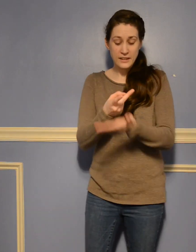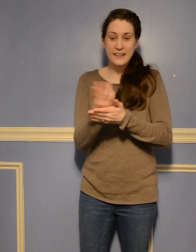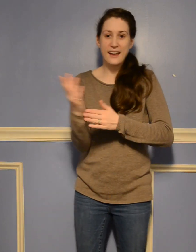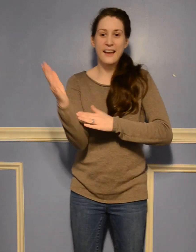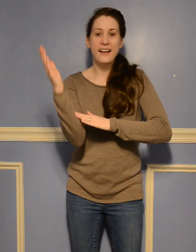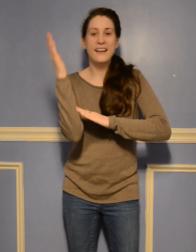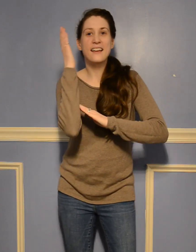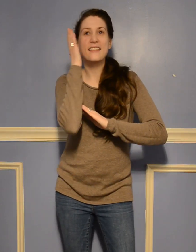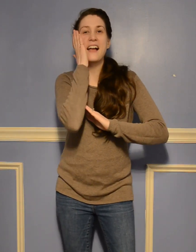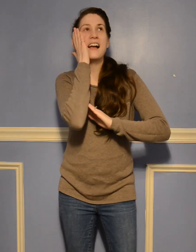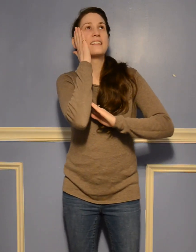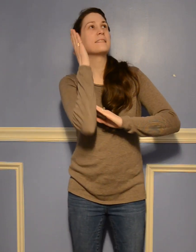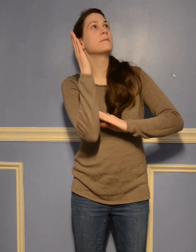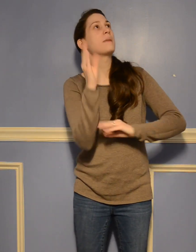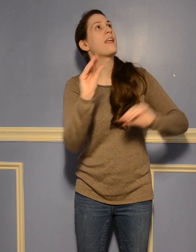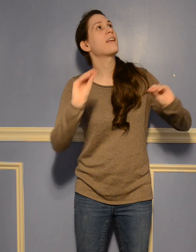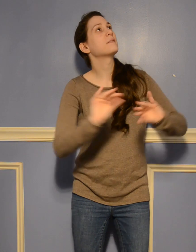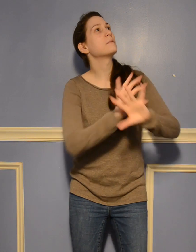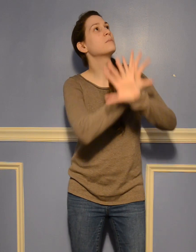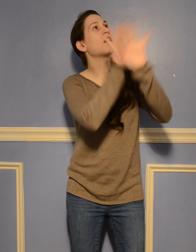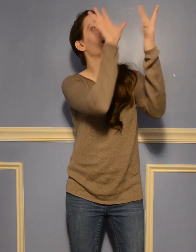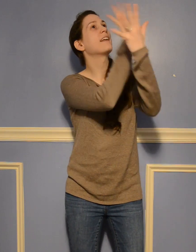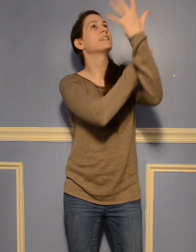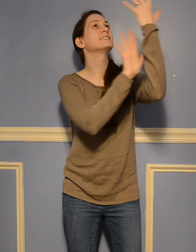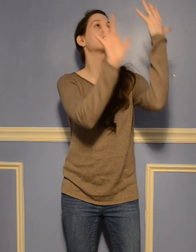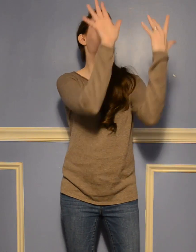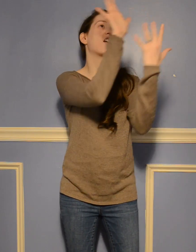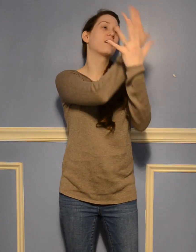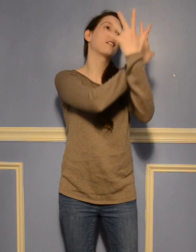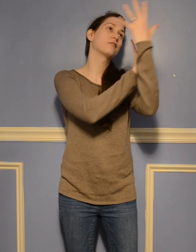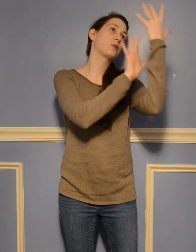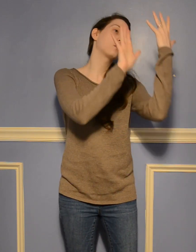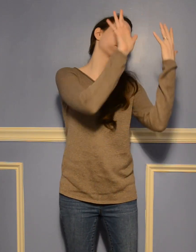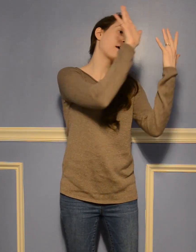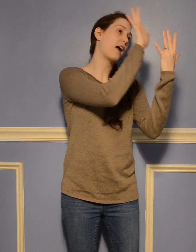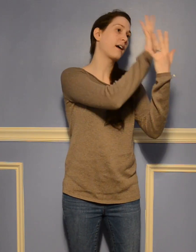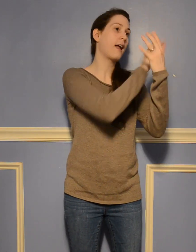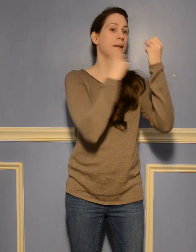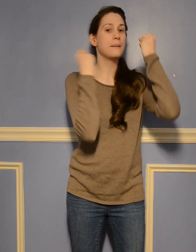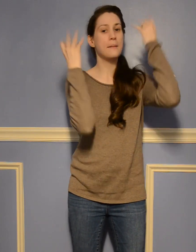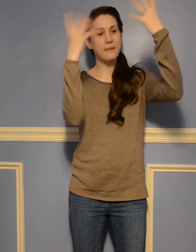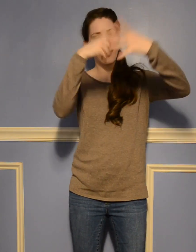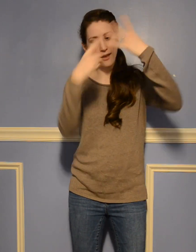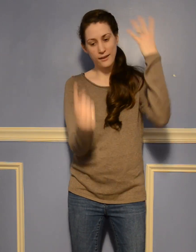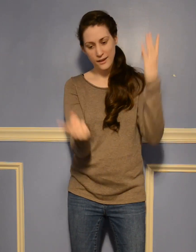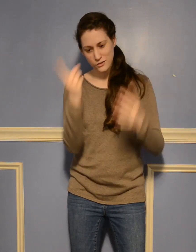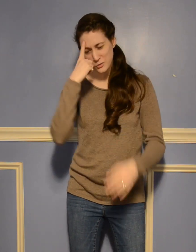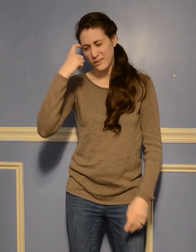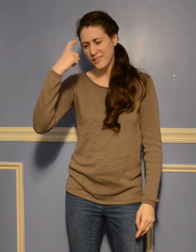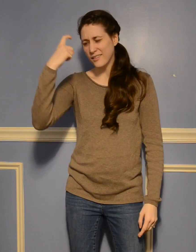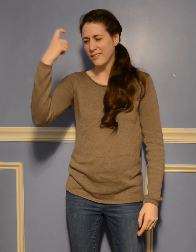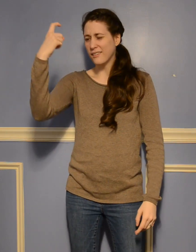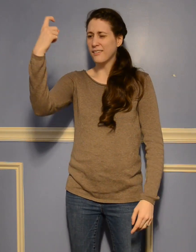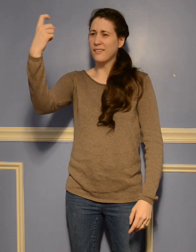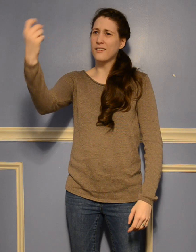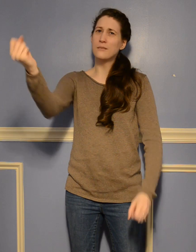I lie in bed, the brightest colors fill my head. A million dreams are keeping